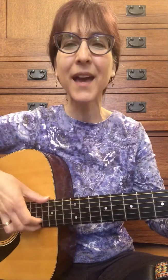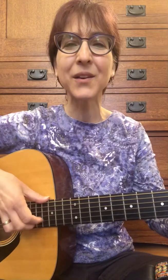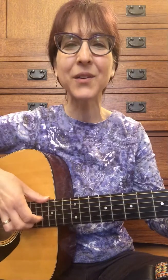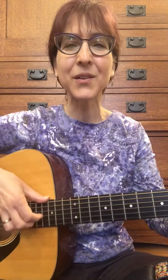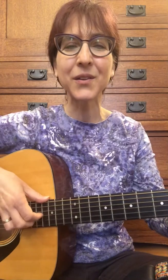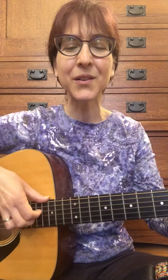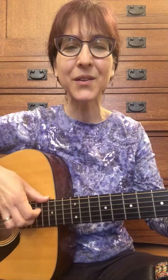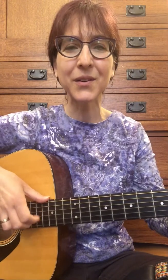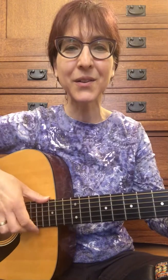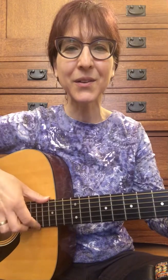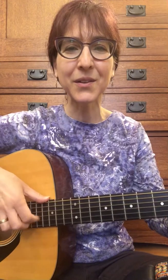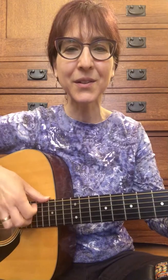better.